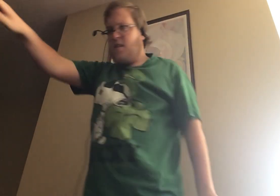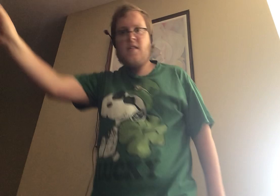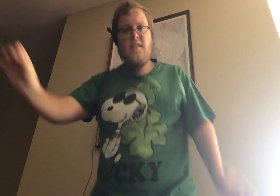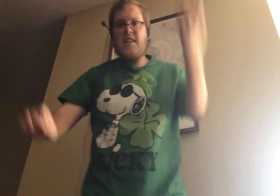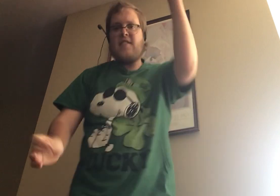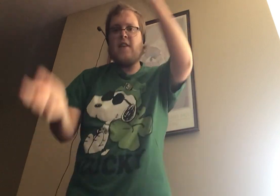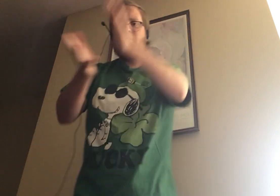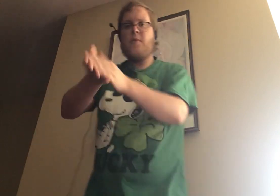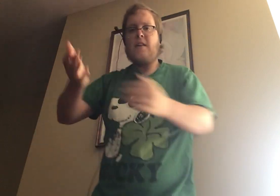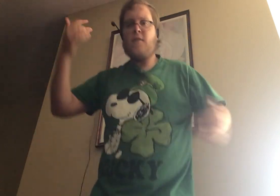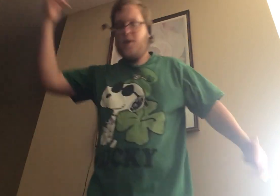Dance it out with me everyone